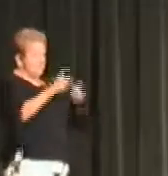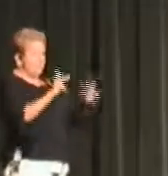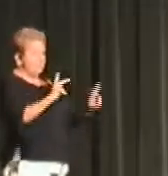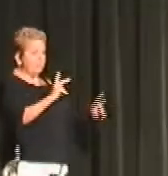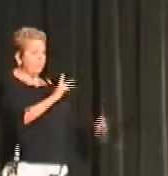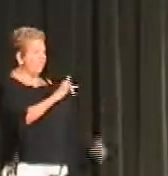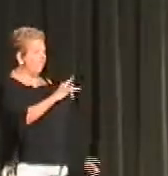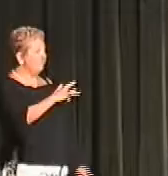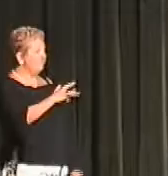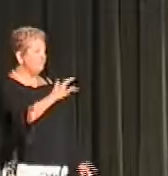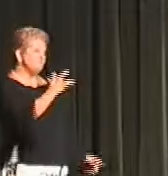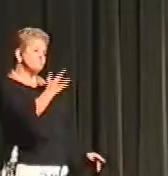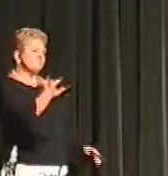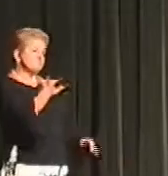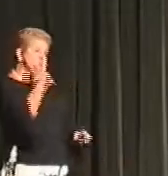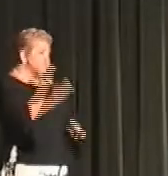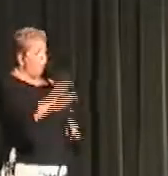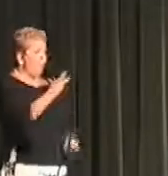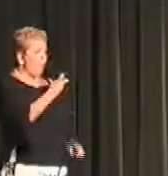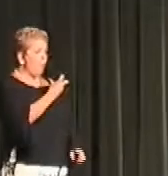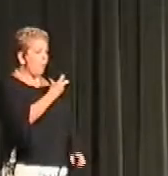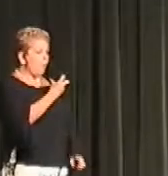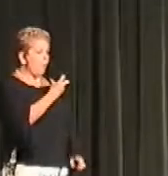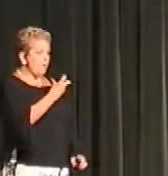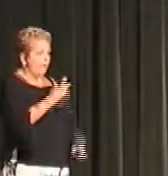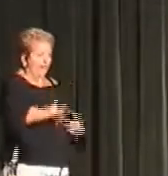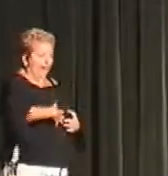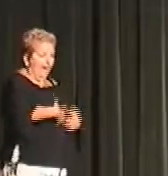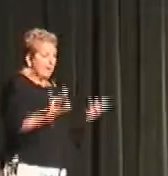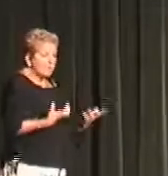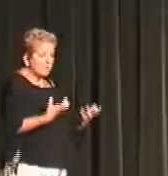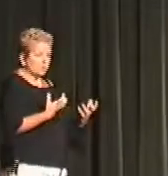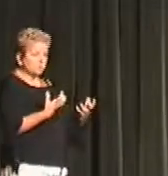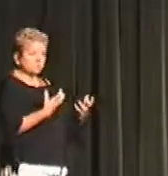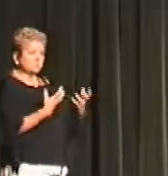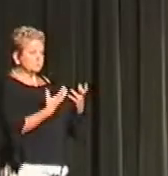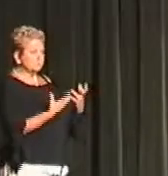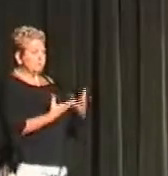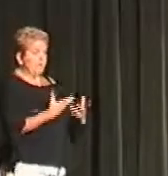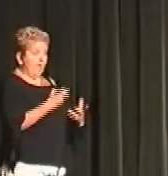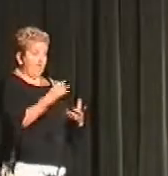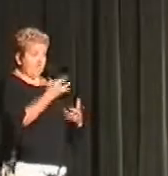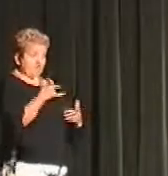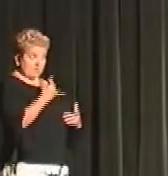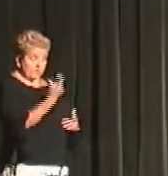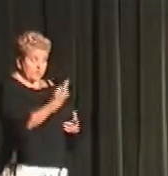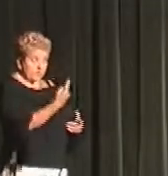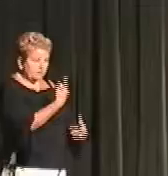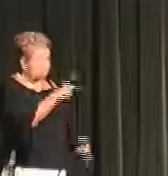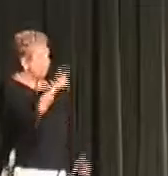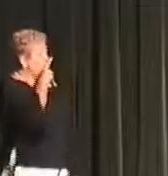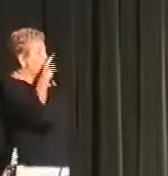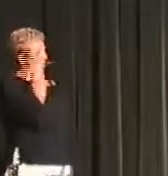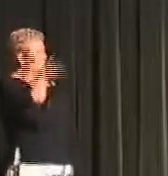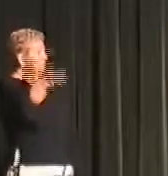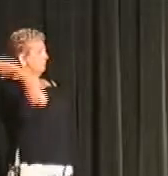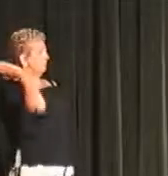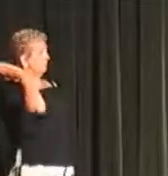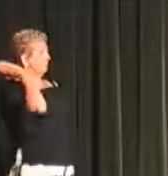nothing with the exception of anger and rage. And if they did, they never let anyone know it. And that was how I tried to live my life, or that was what